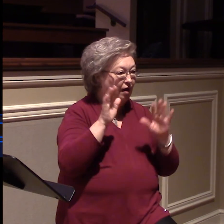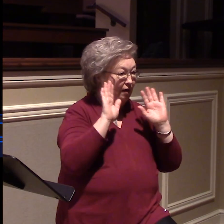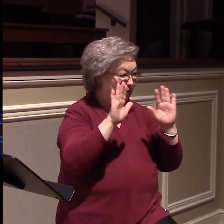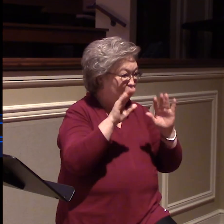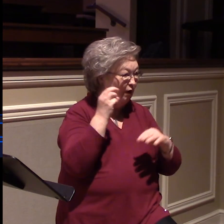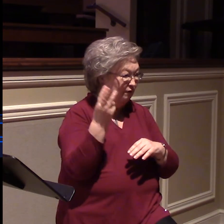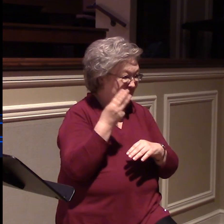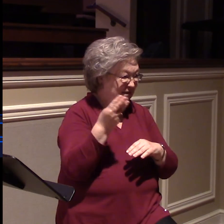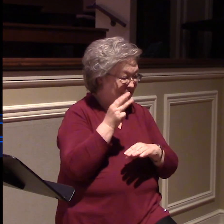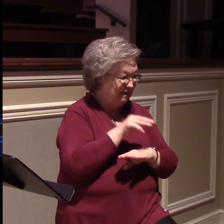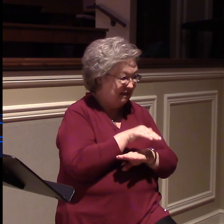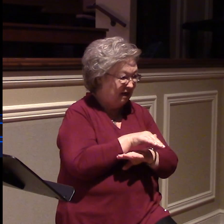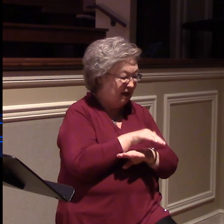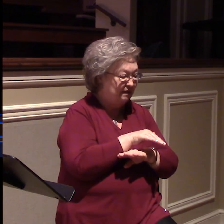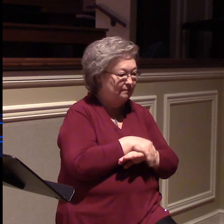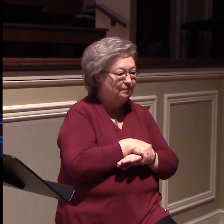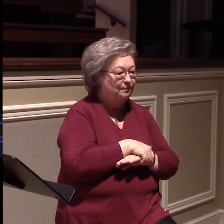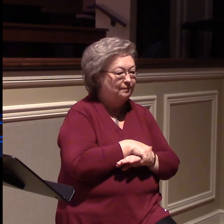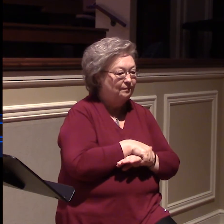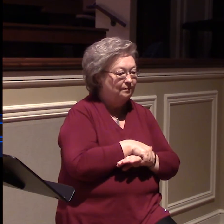Kelly, a recently retired